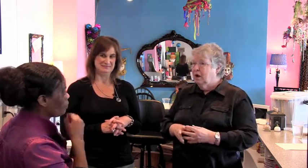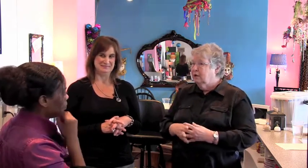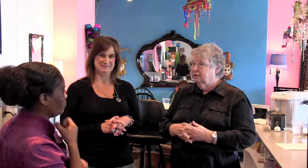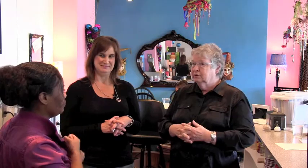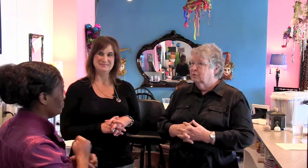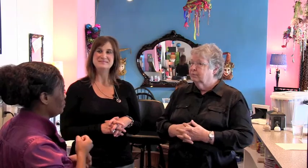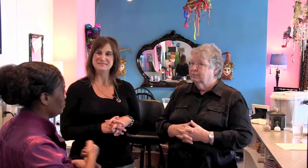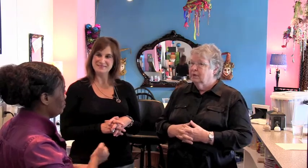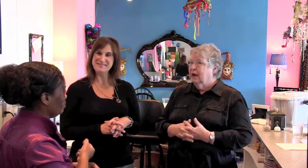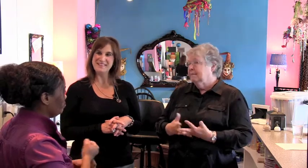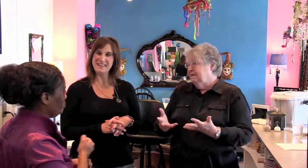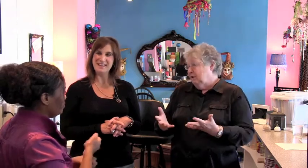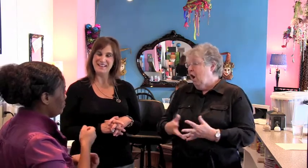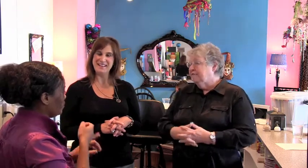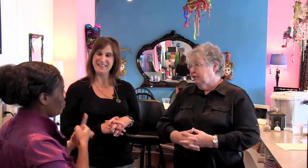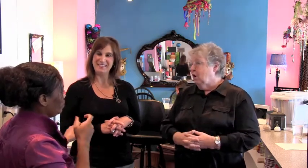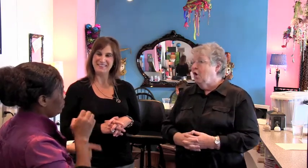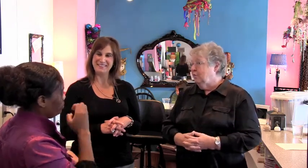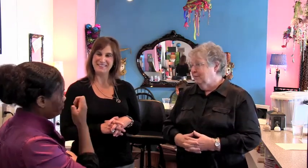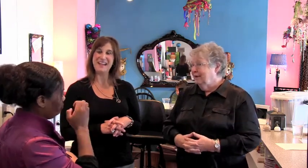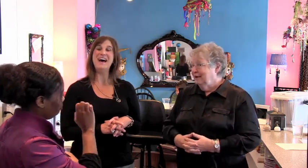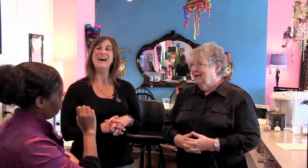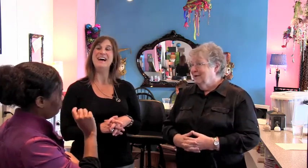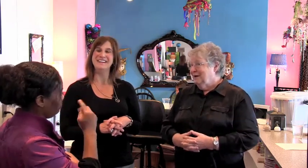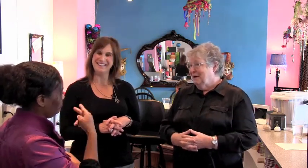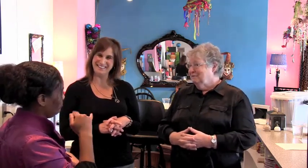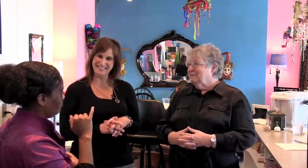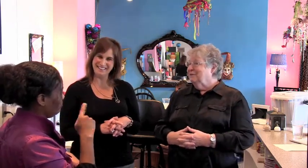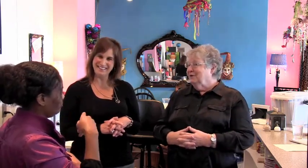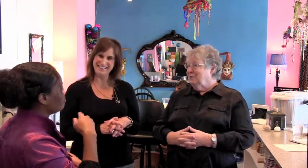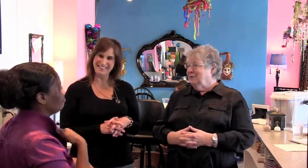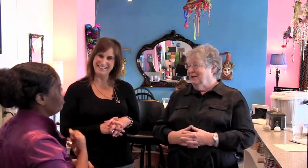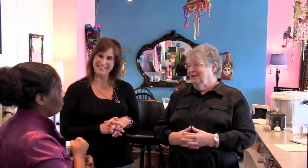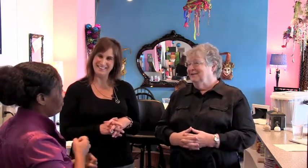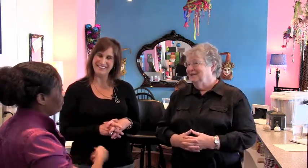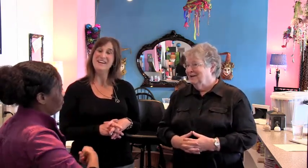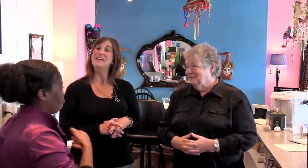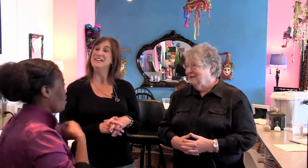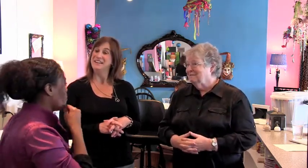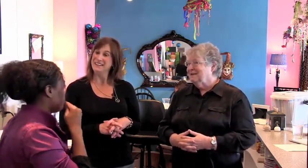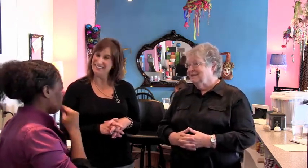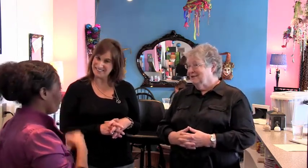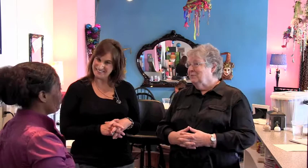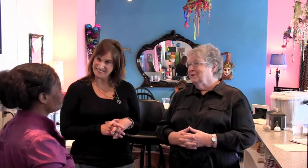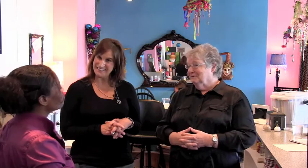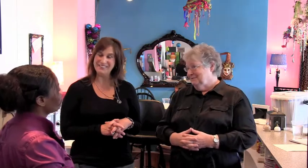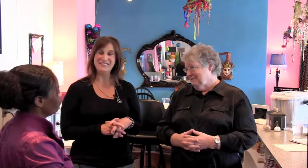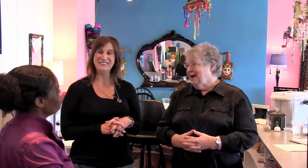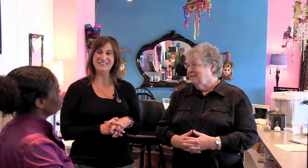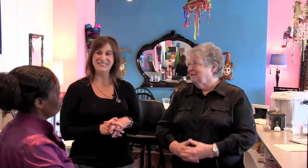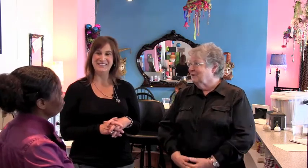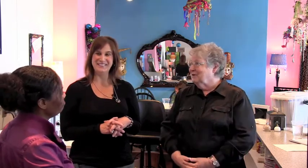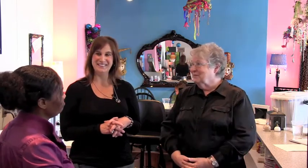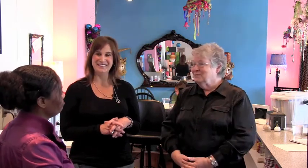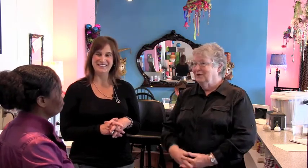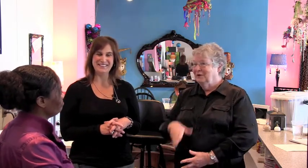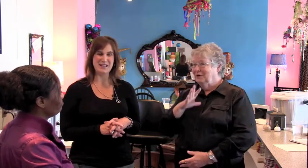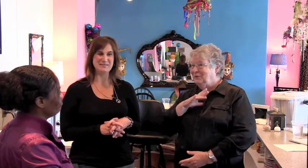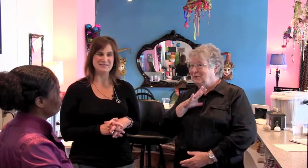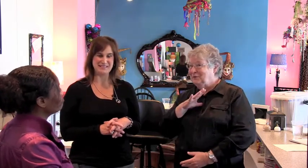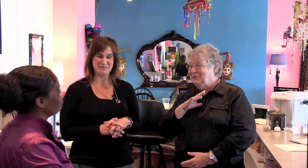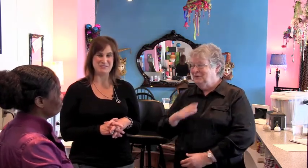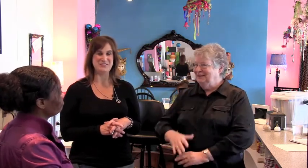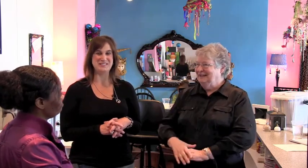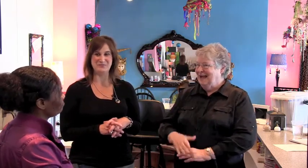No, no. I made coffee at home. I'm from Ethiopia, and I make Ethiopian coffee at home.